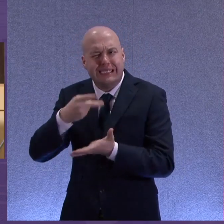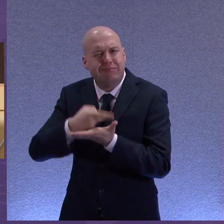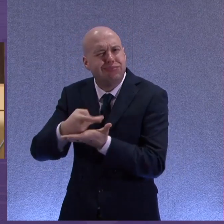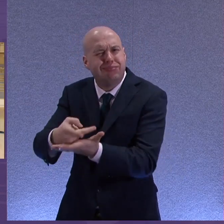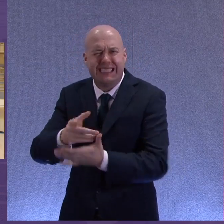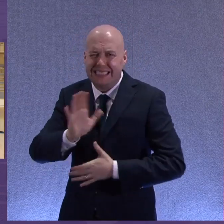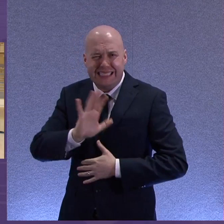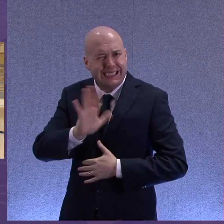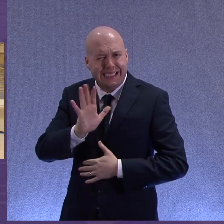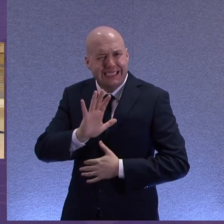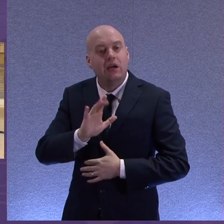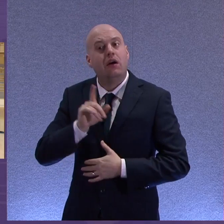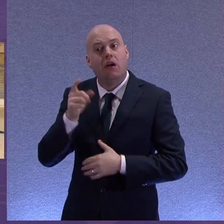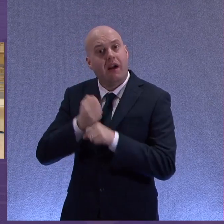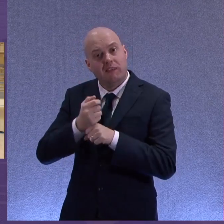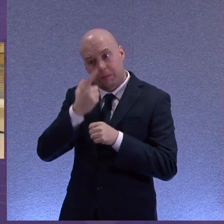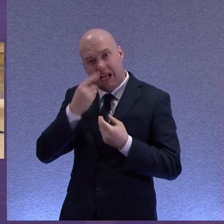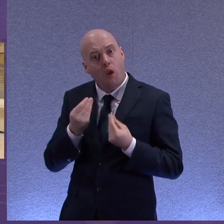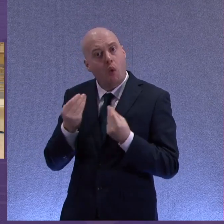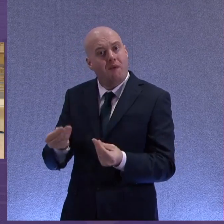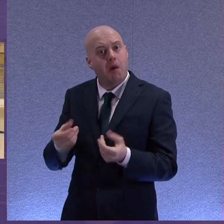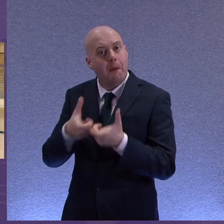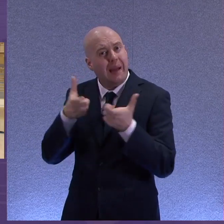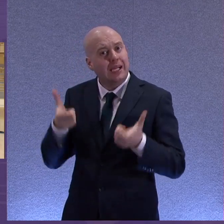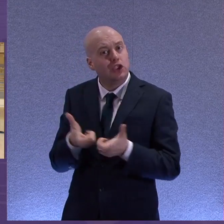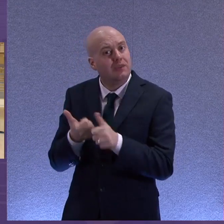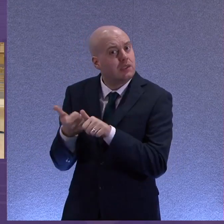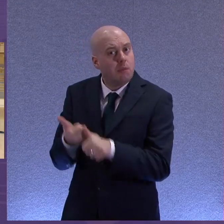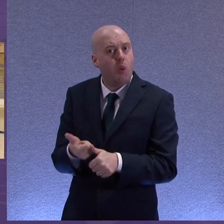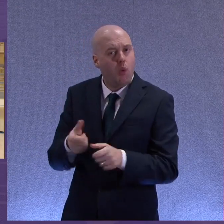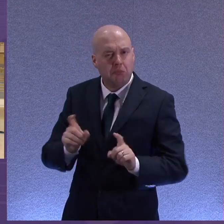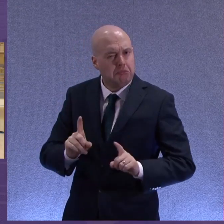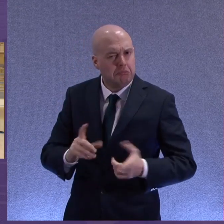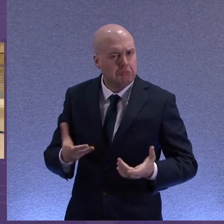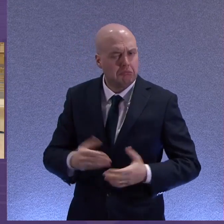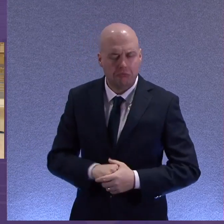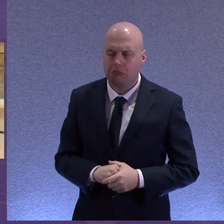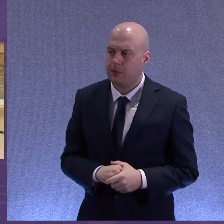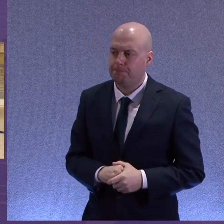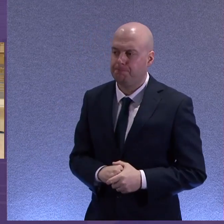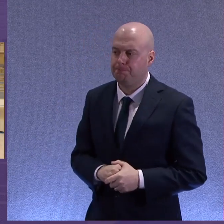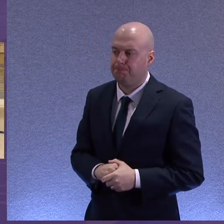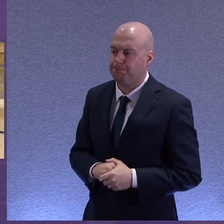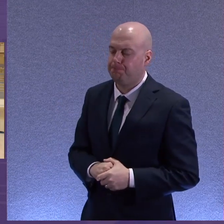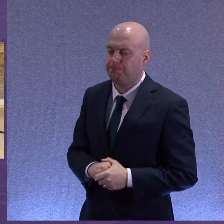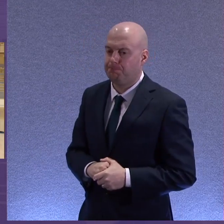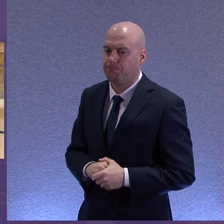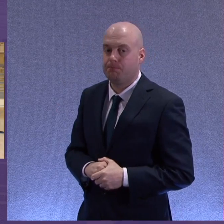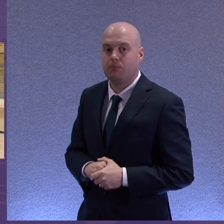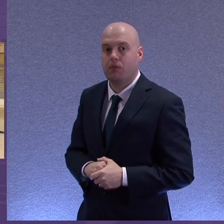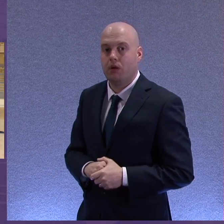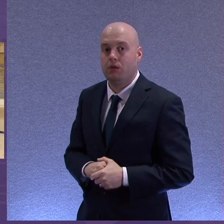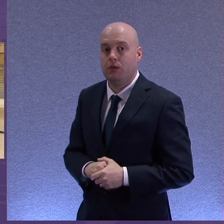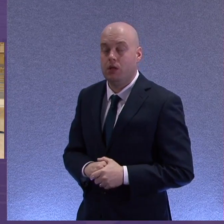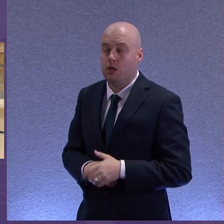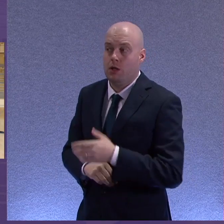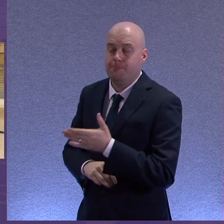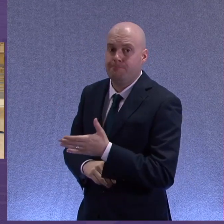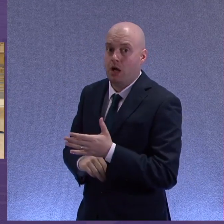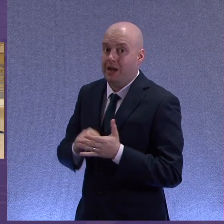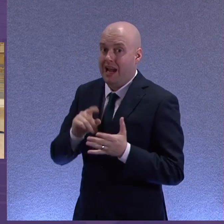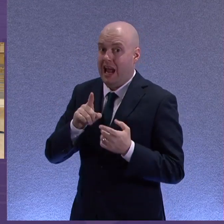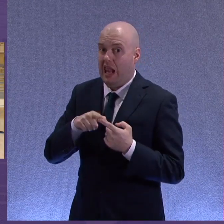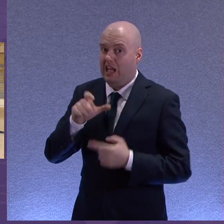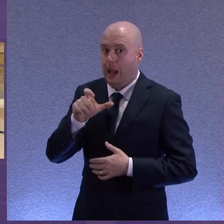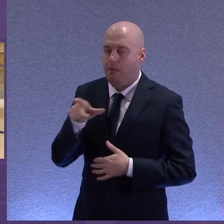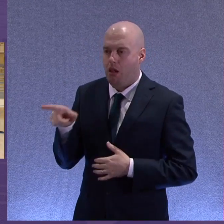sleeping? Aileen Campbell. And again, we've been very clear that nobody, as a result of the ability to